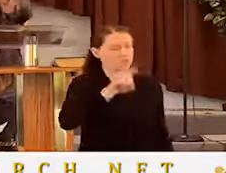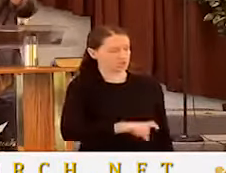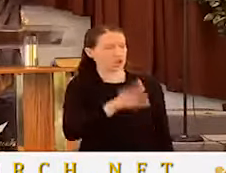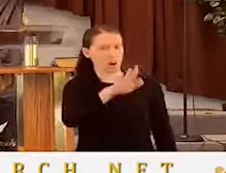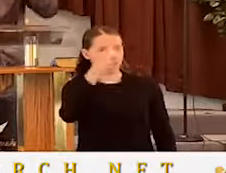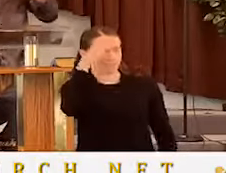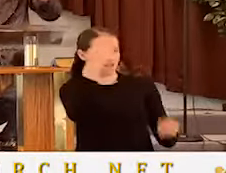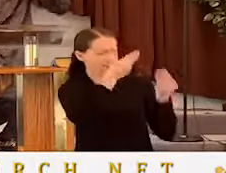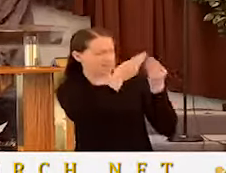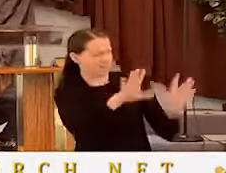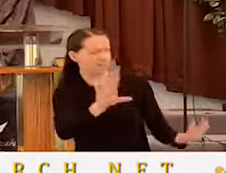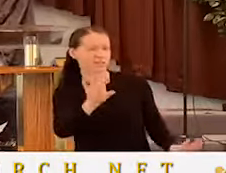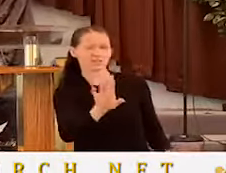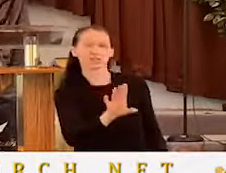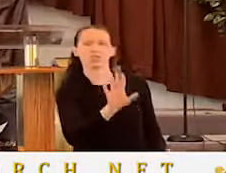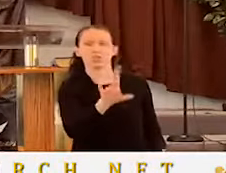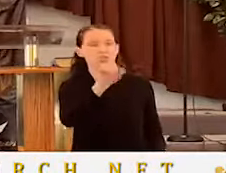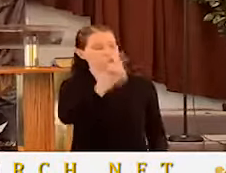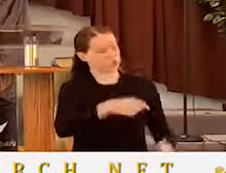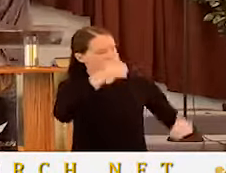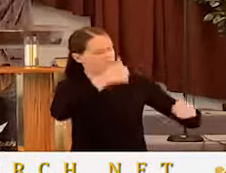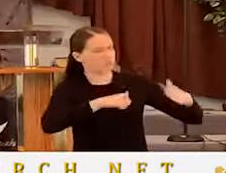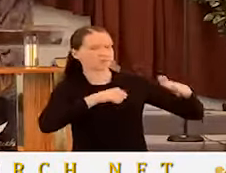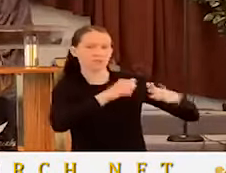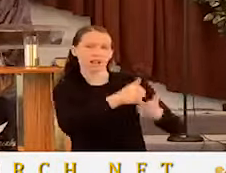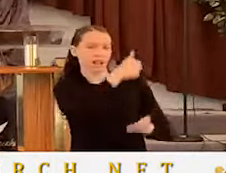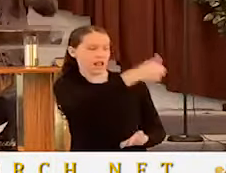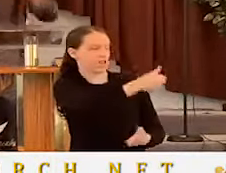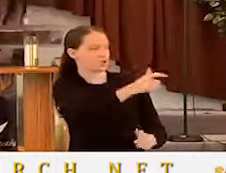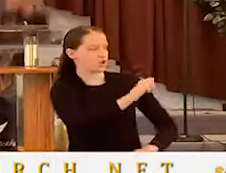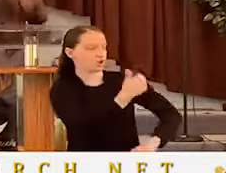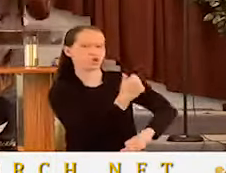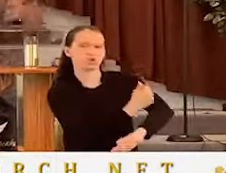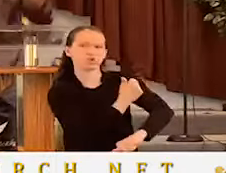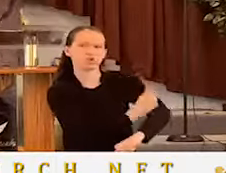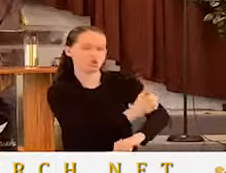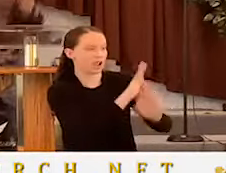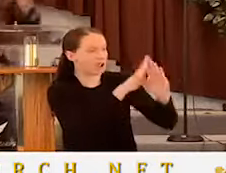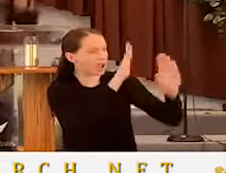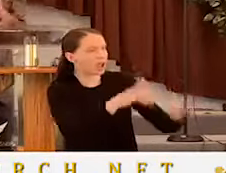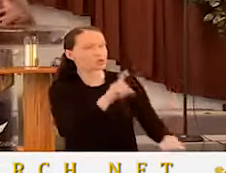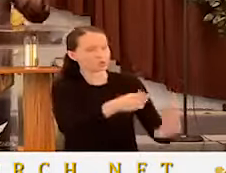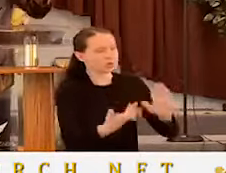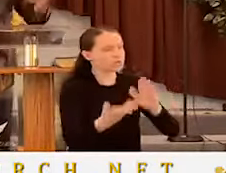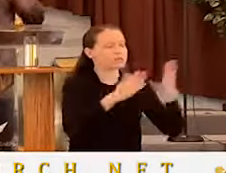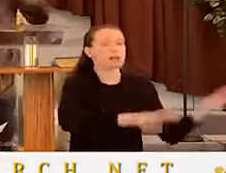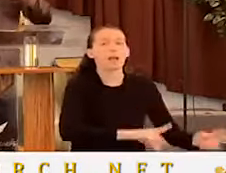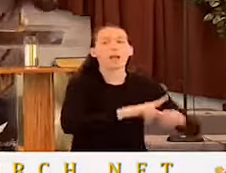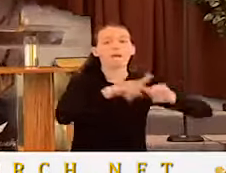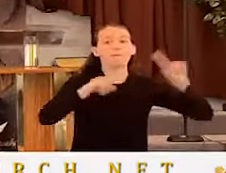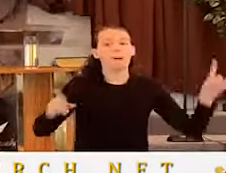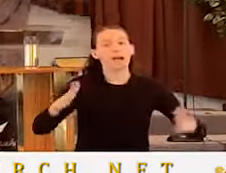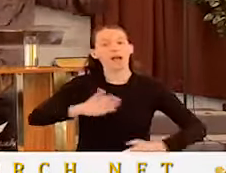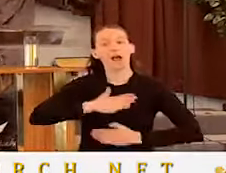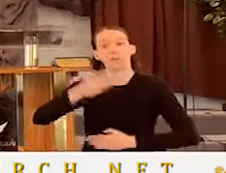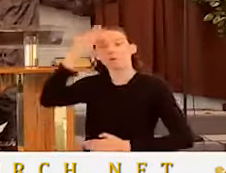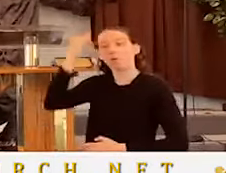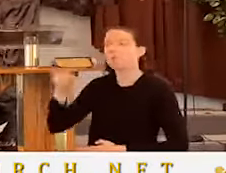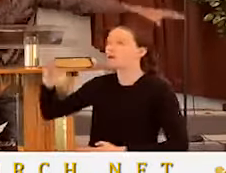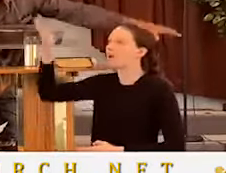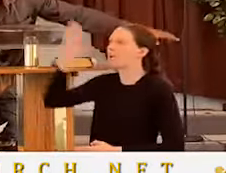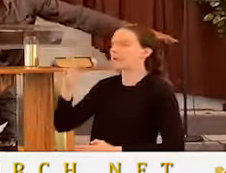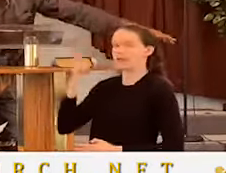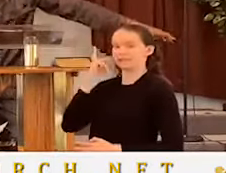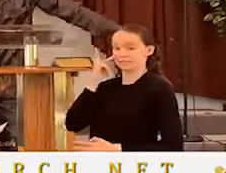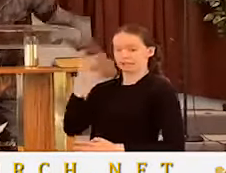your mind. You should have been in the drug house. You should be dead right now. But I'm so glad that God looked beyond